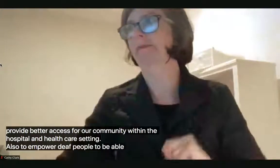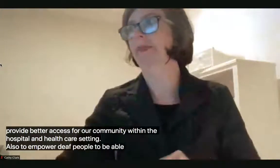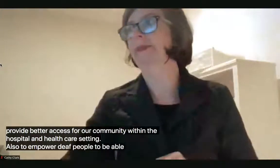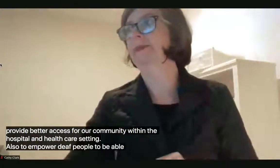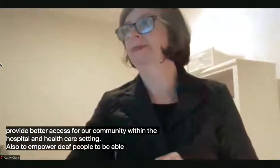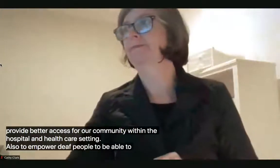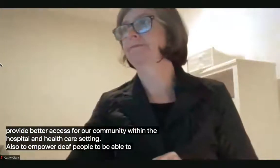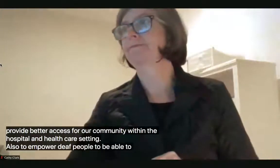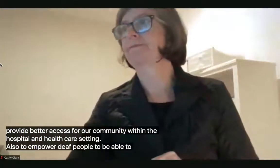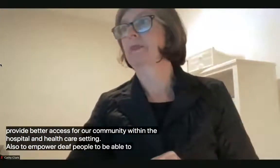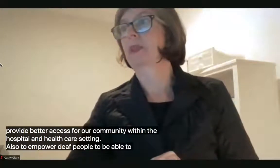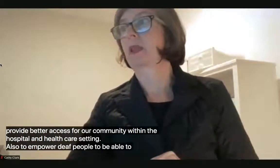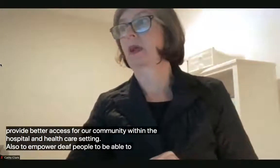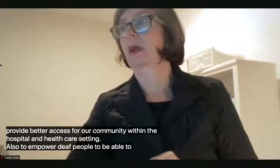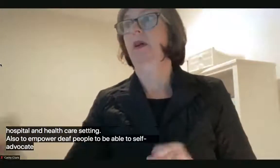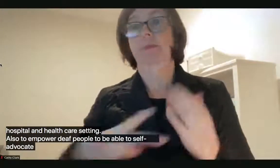issues that they should face.